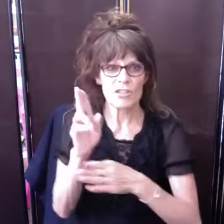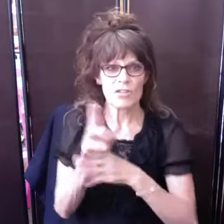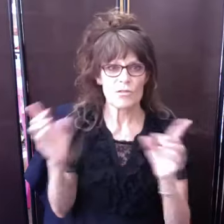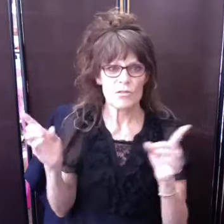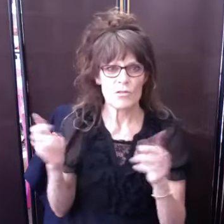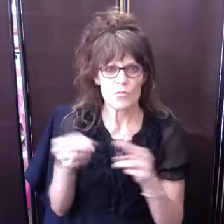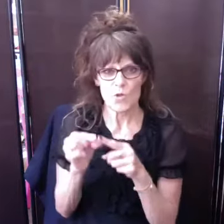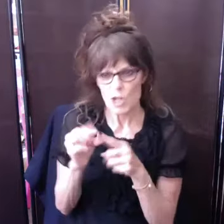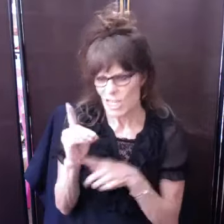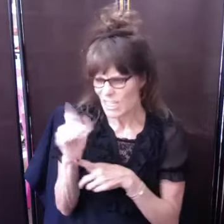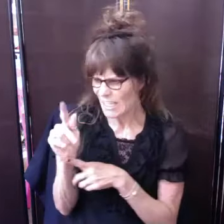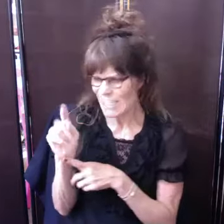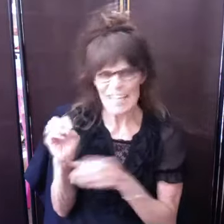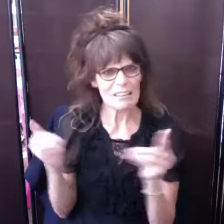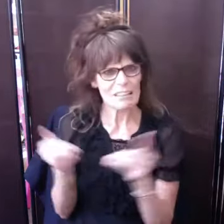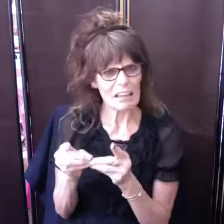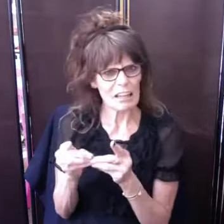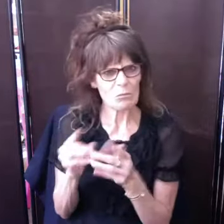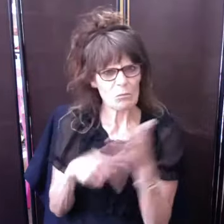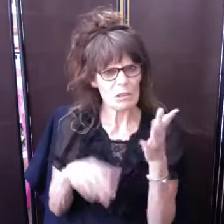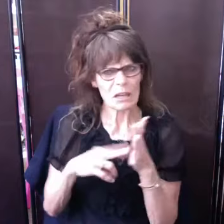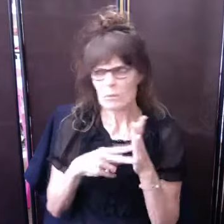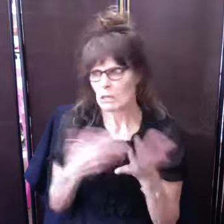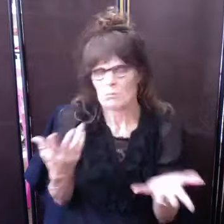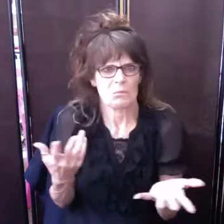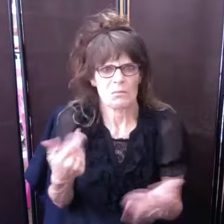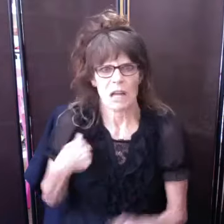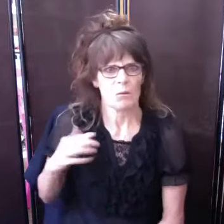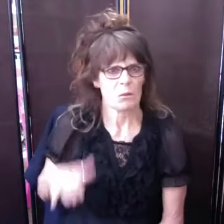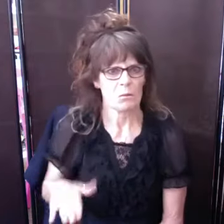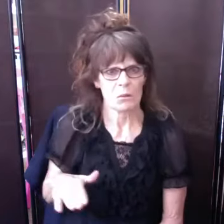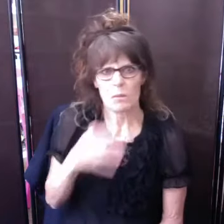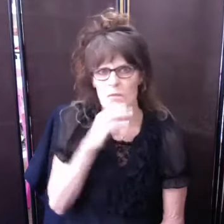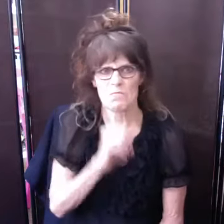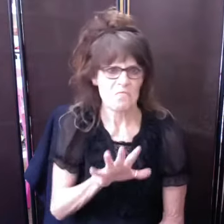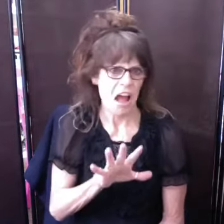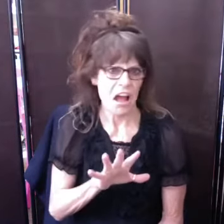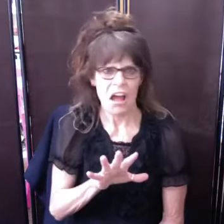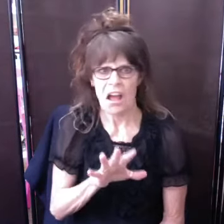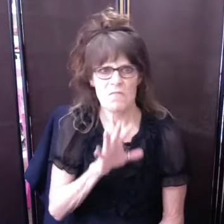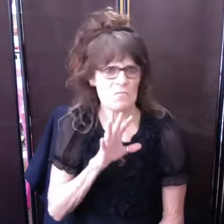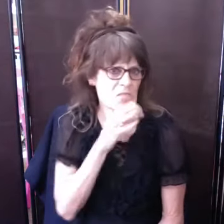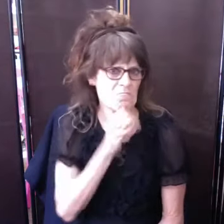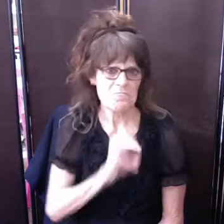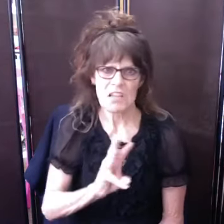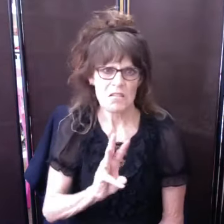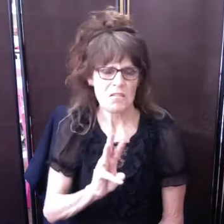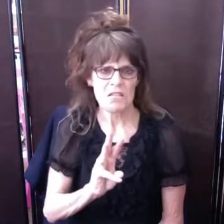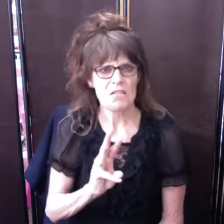about dates, whether it was human, inhuman. I mean, I was just a little 5-ish-year-old, 6-year-old kid. But I stood out there on La